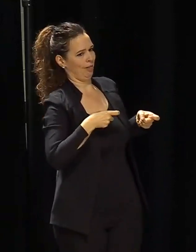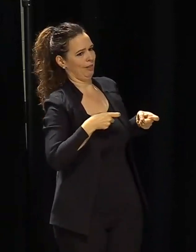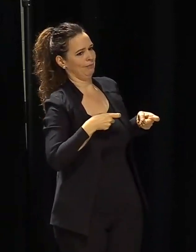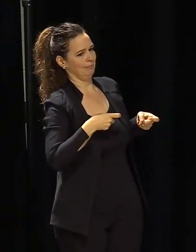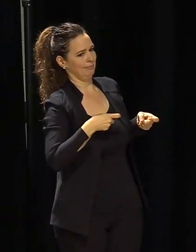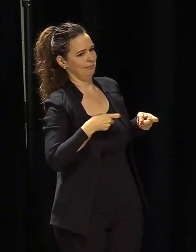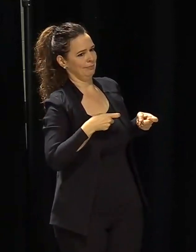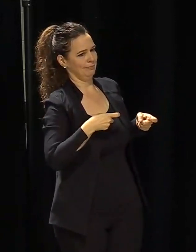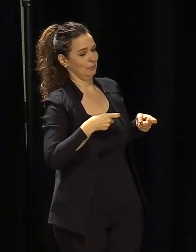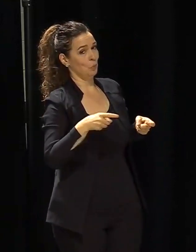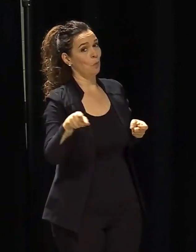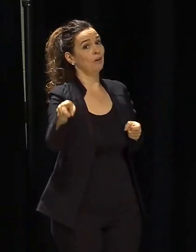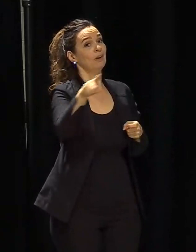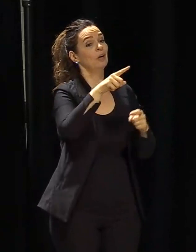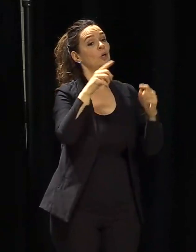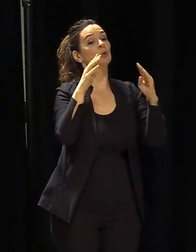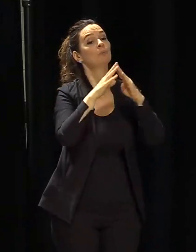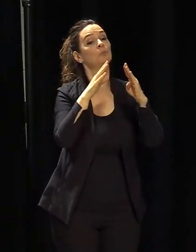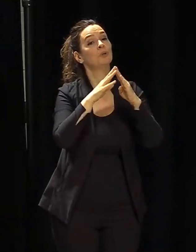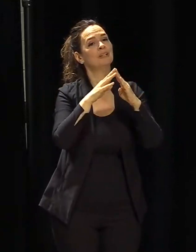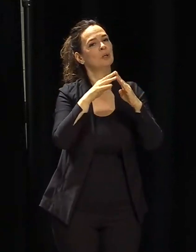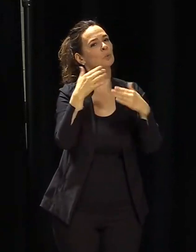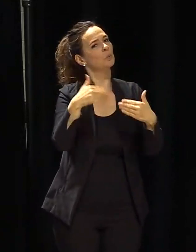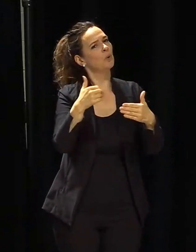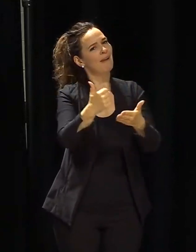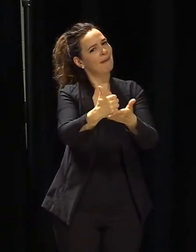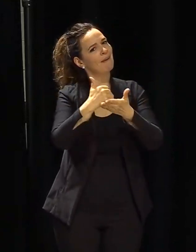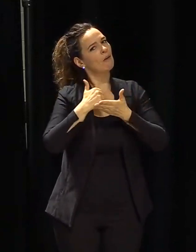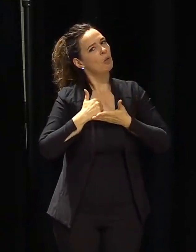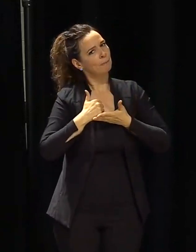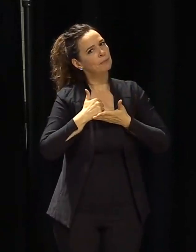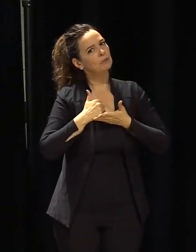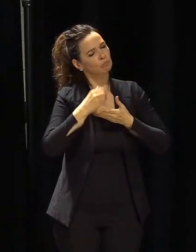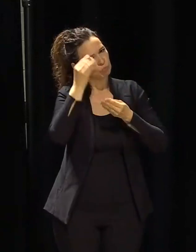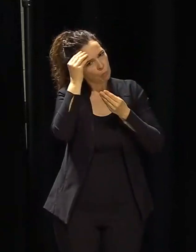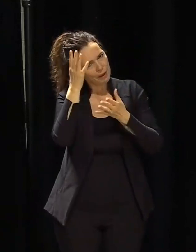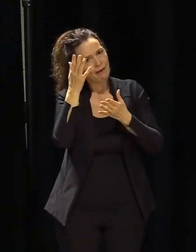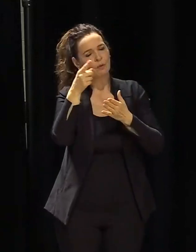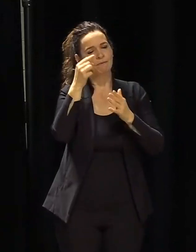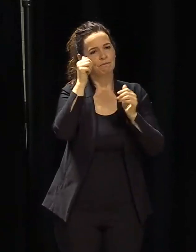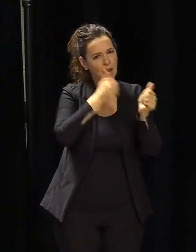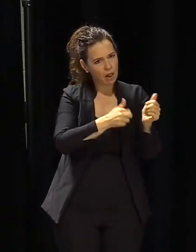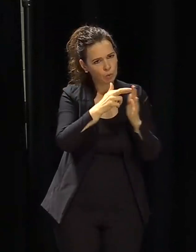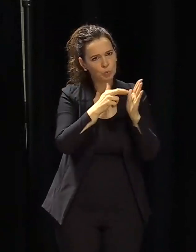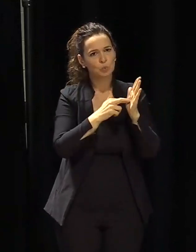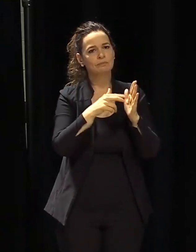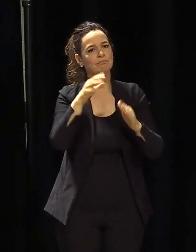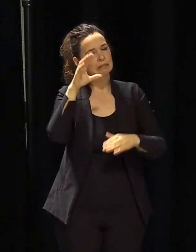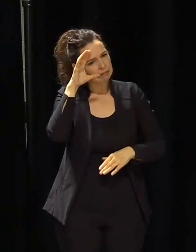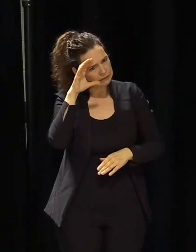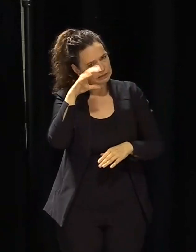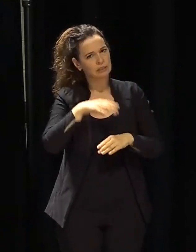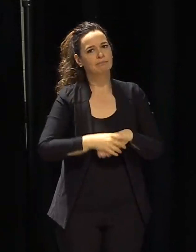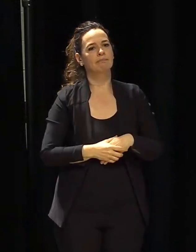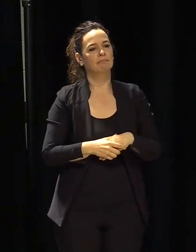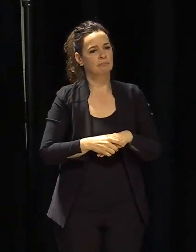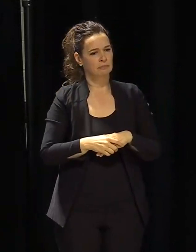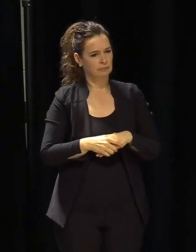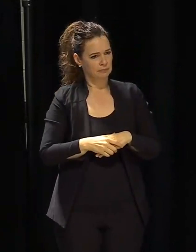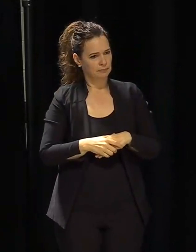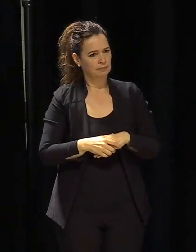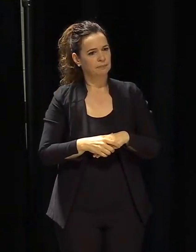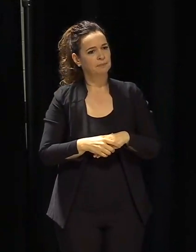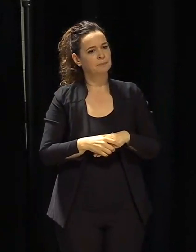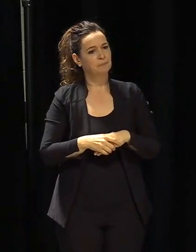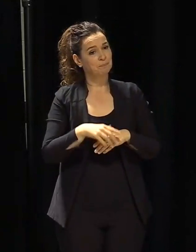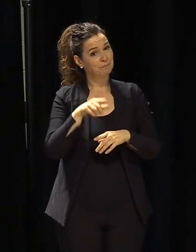though. And then if we get out in front of it and identify it all, and the community's mitigating their own social interactions the